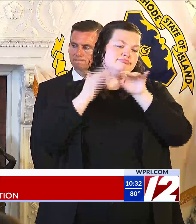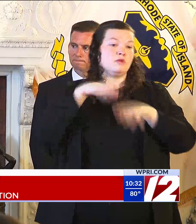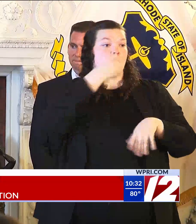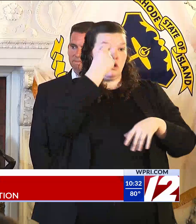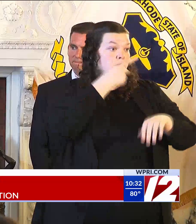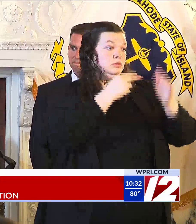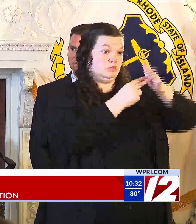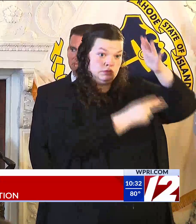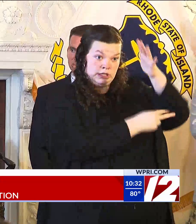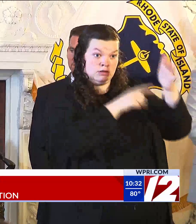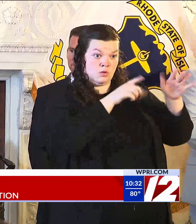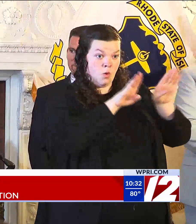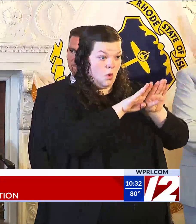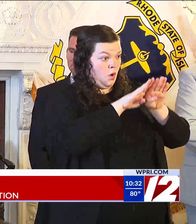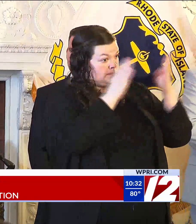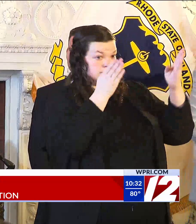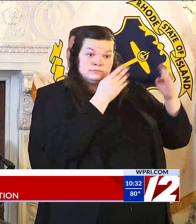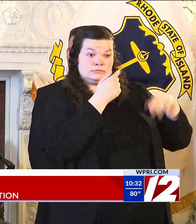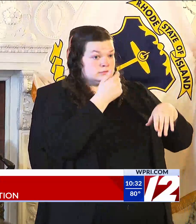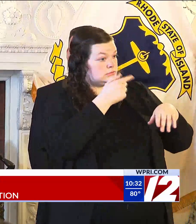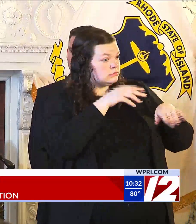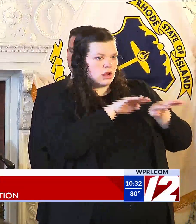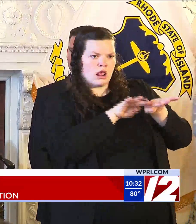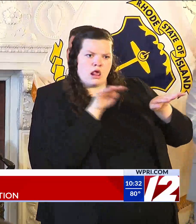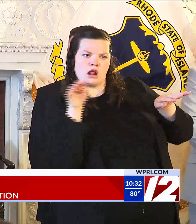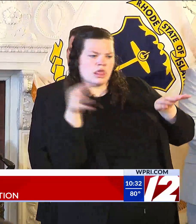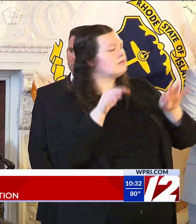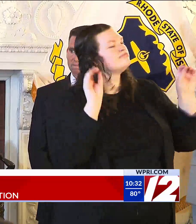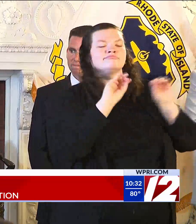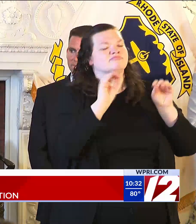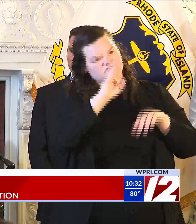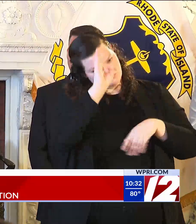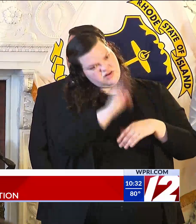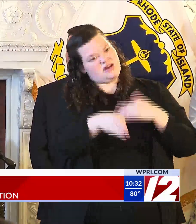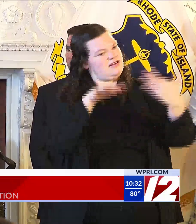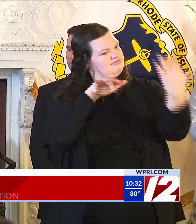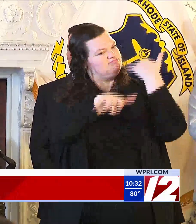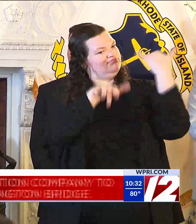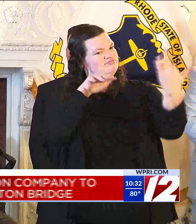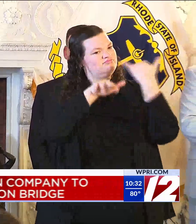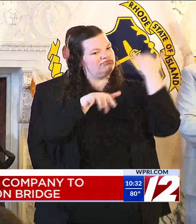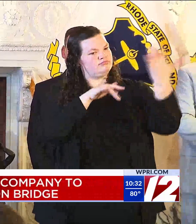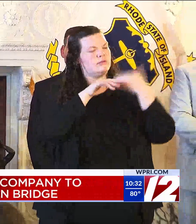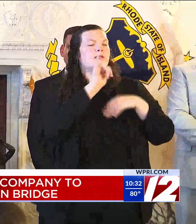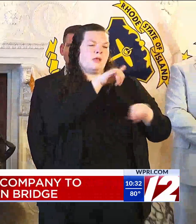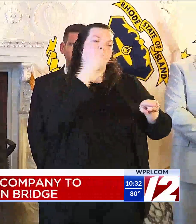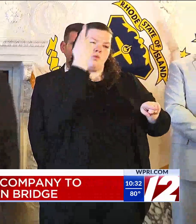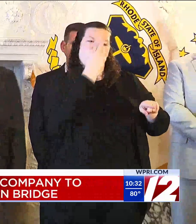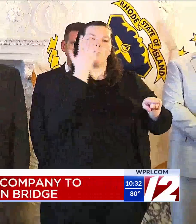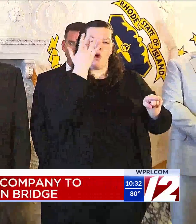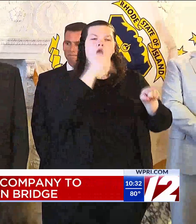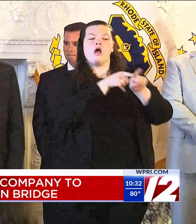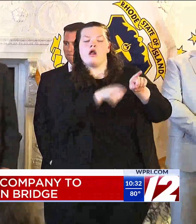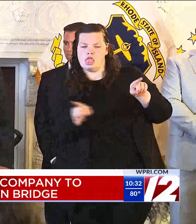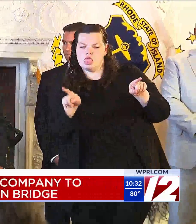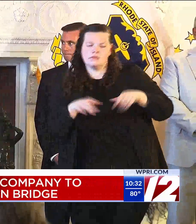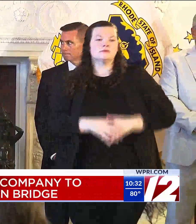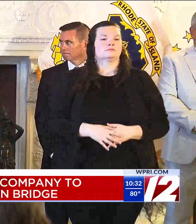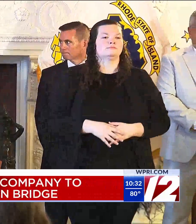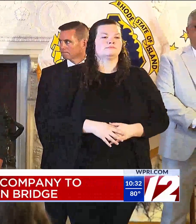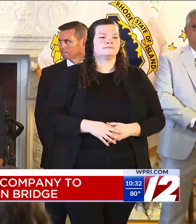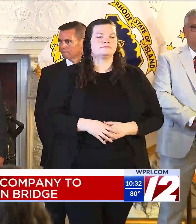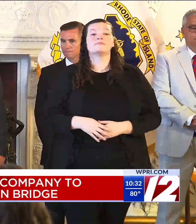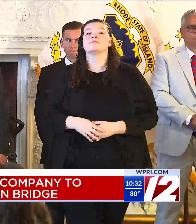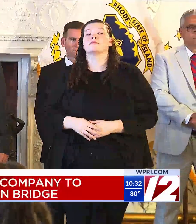going on that bridge returned to that, we see as a primary reason for that. I just have one follow-up question for you,